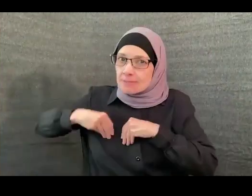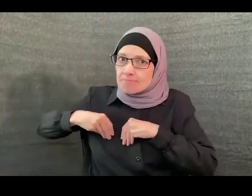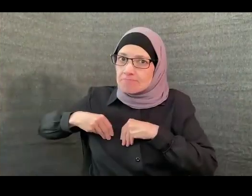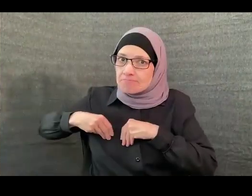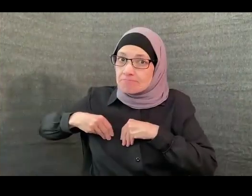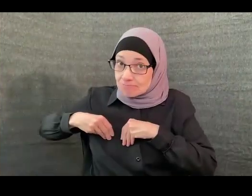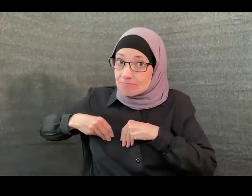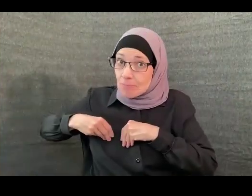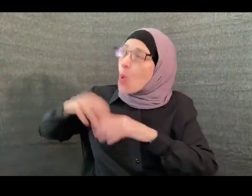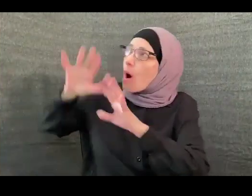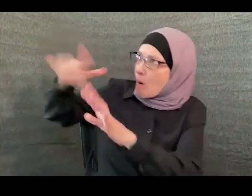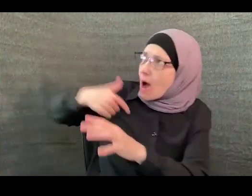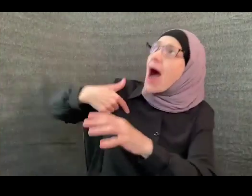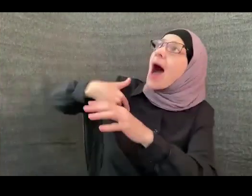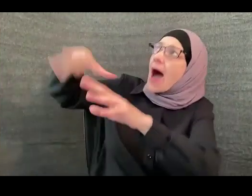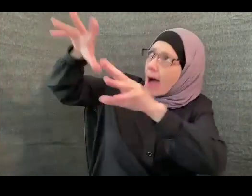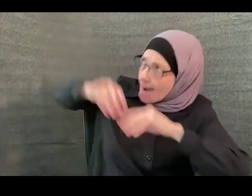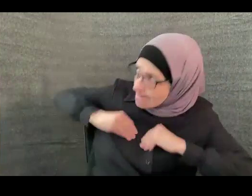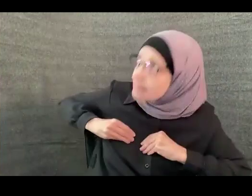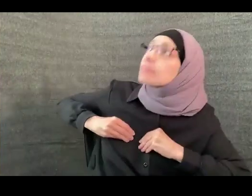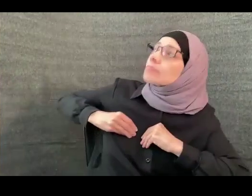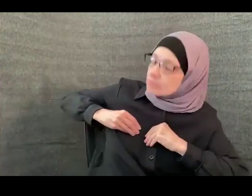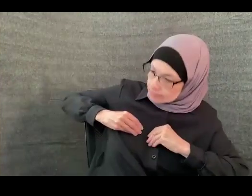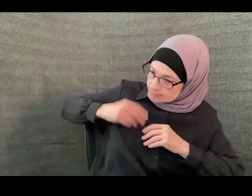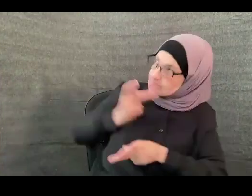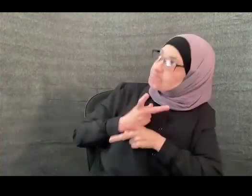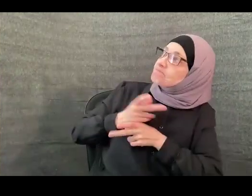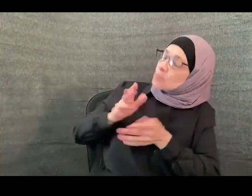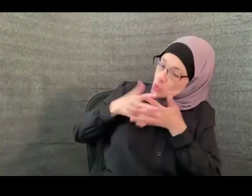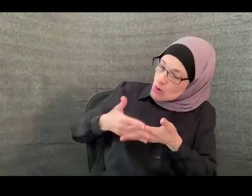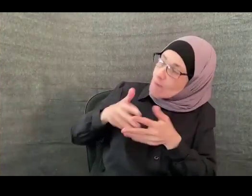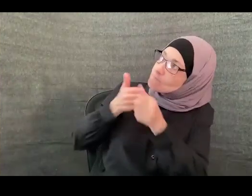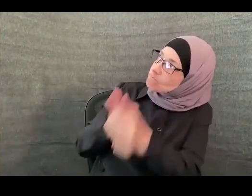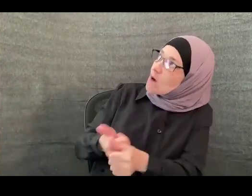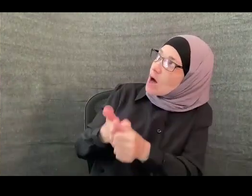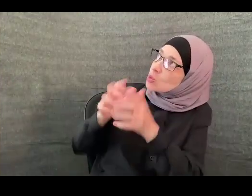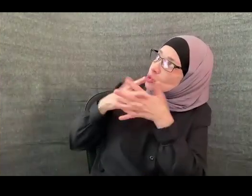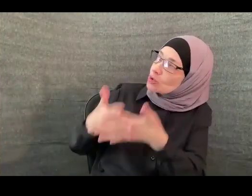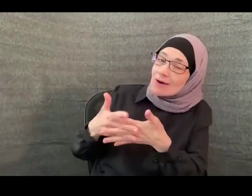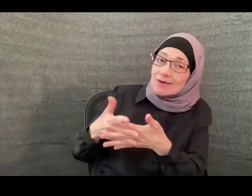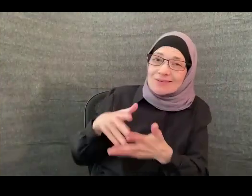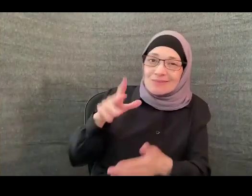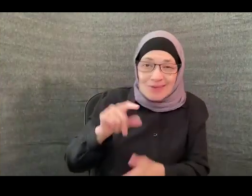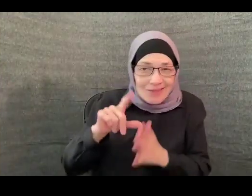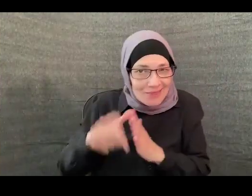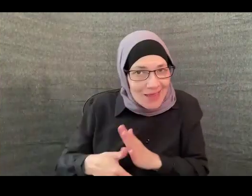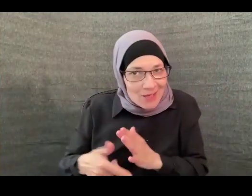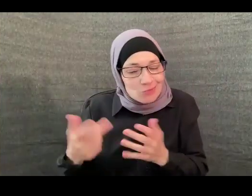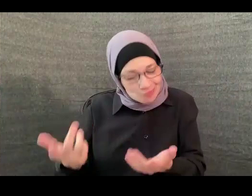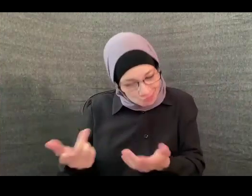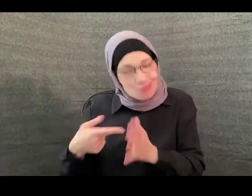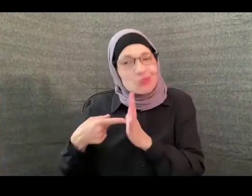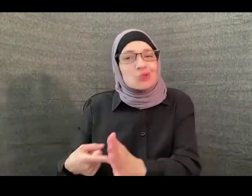a wrongdoer, an ignorant creature. In our ignorance,